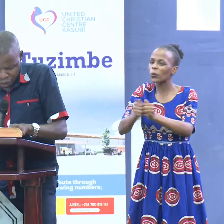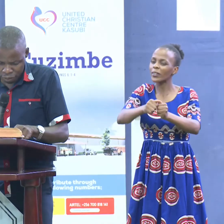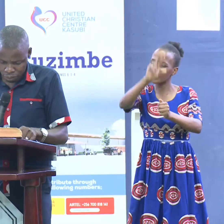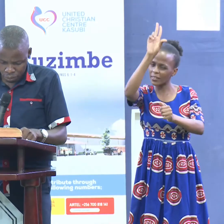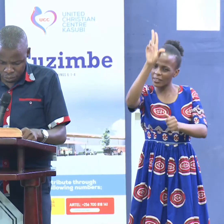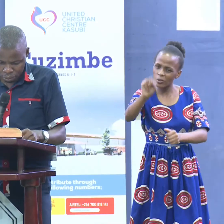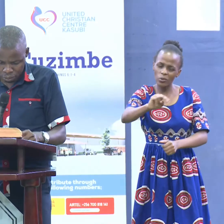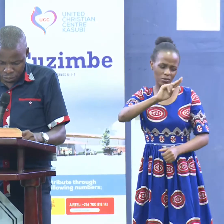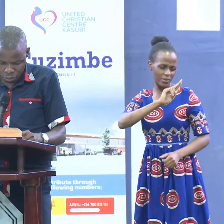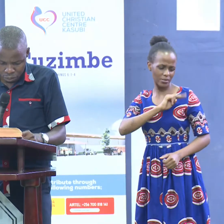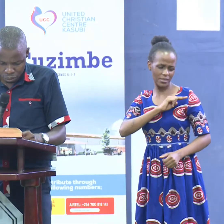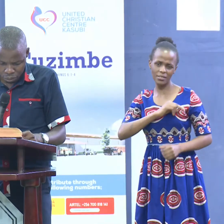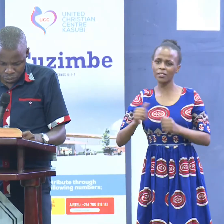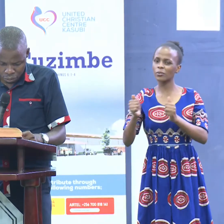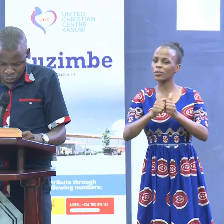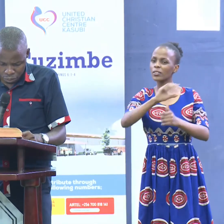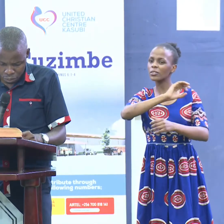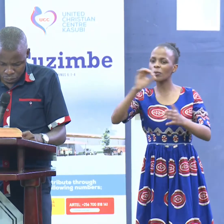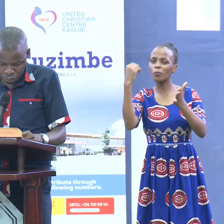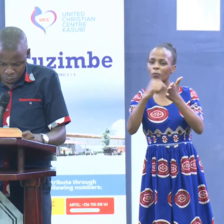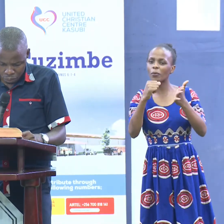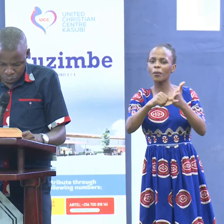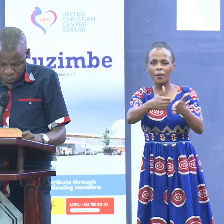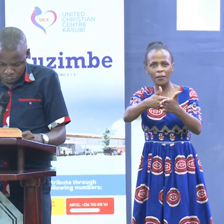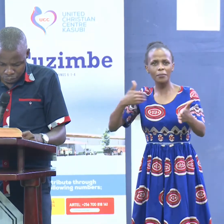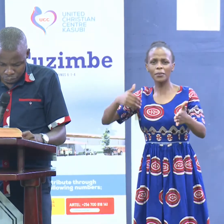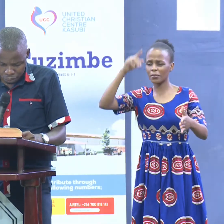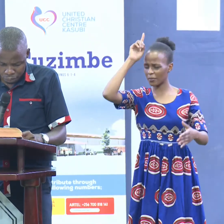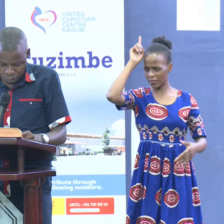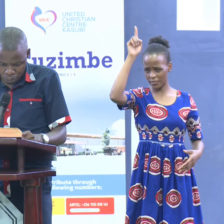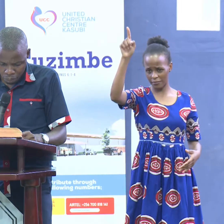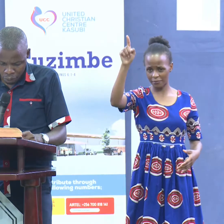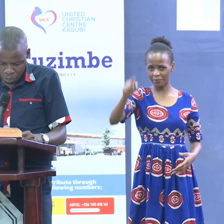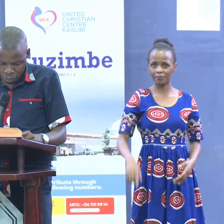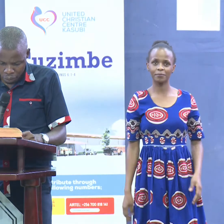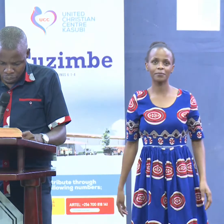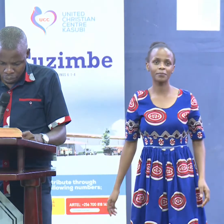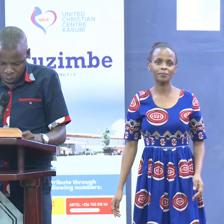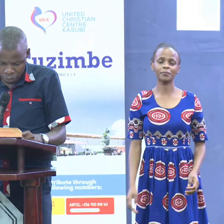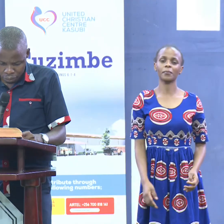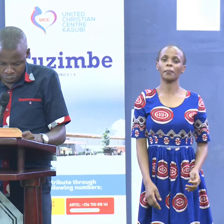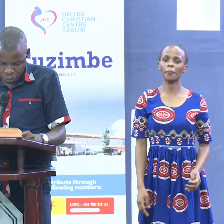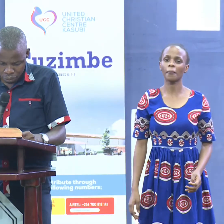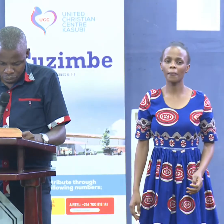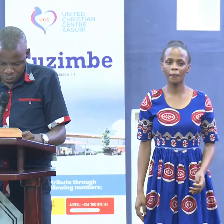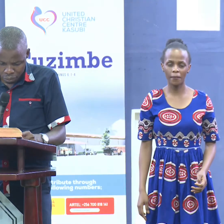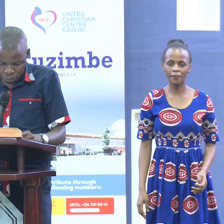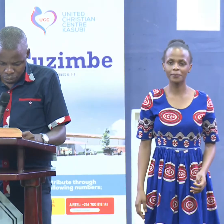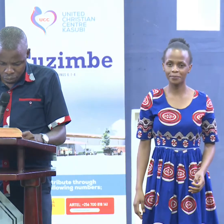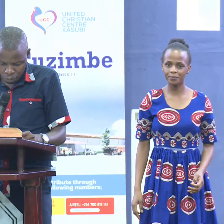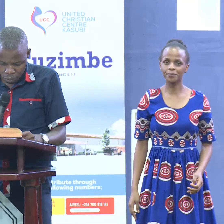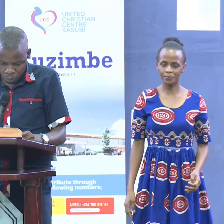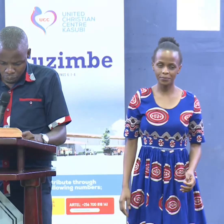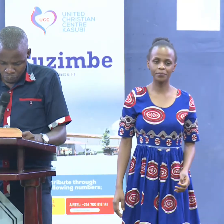to present you holy, verse 22, in the body of his flesh through death, to present you holy and blameless